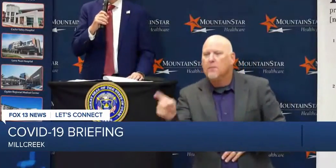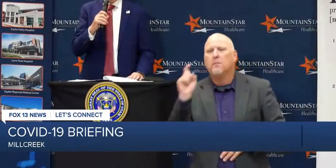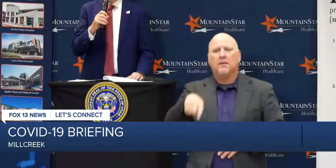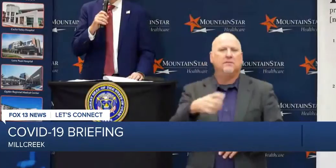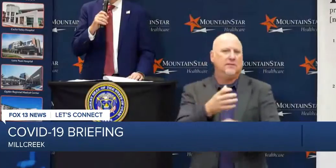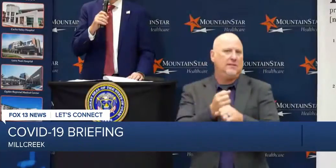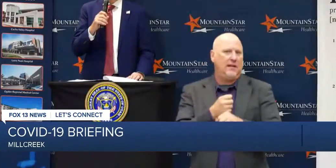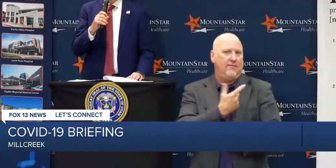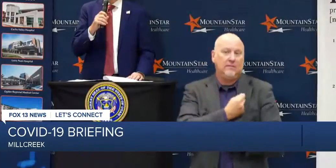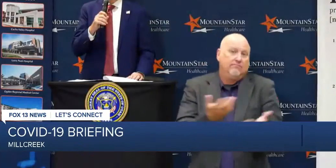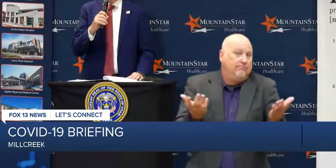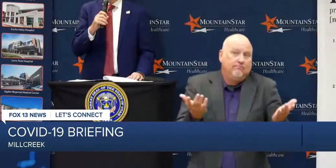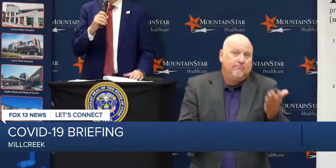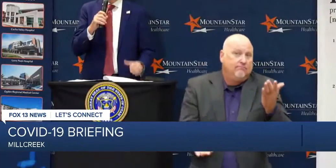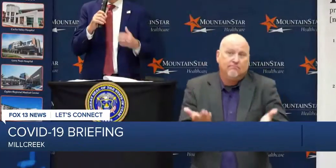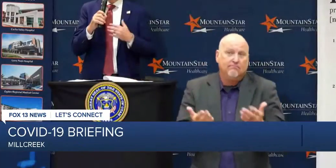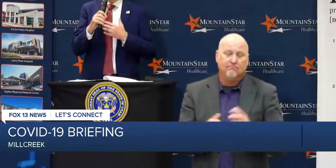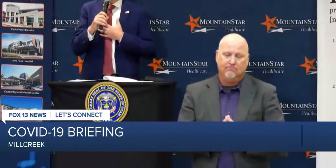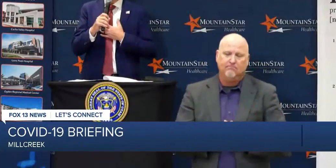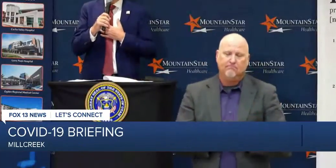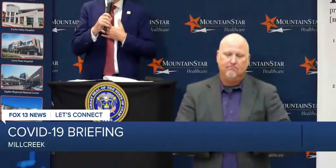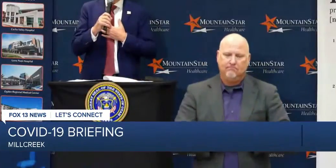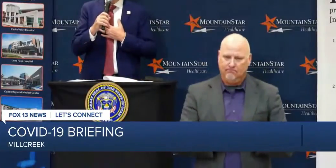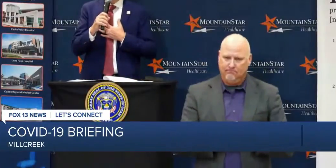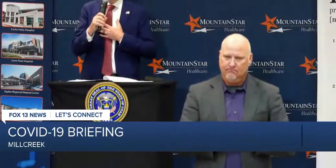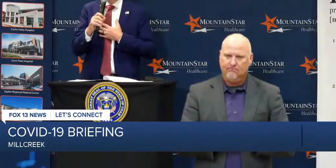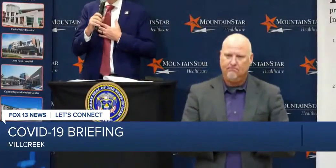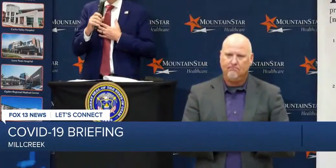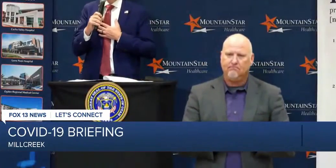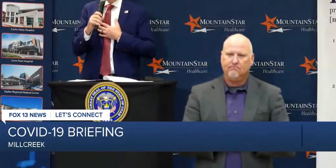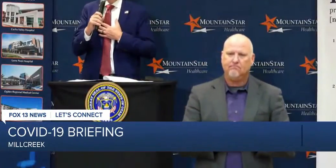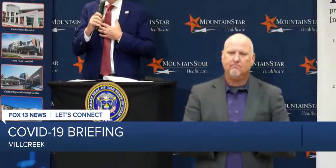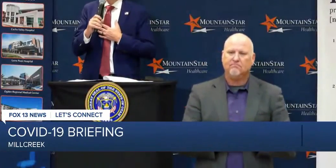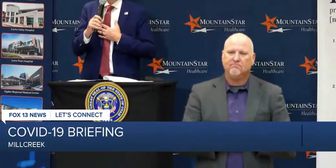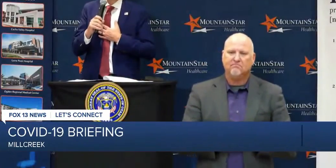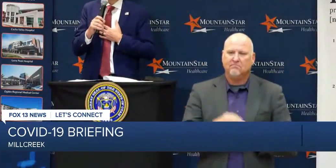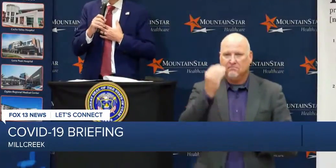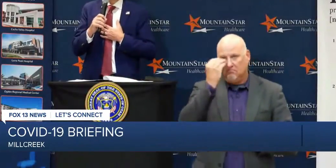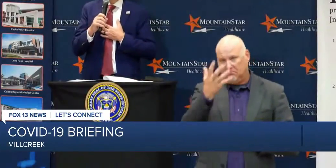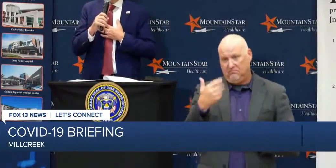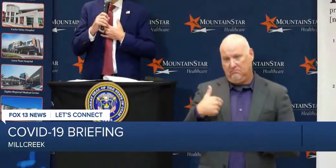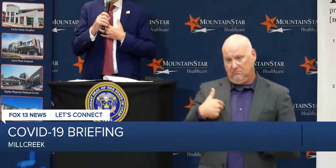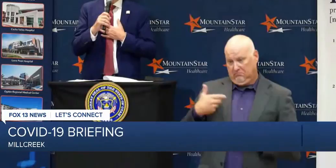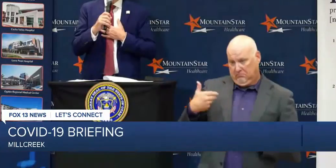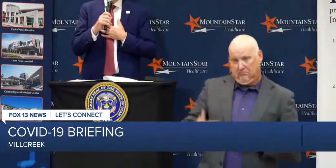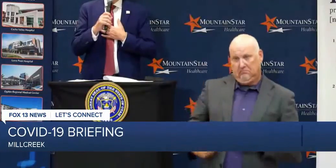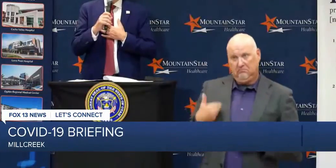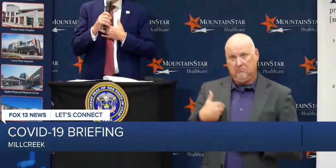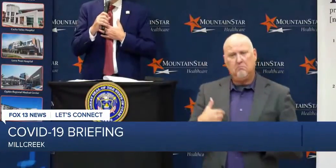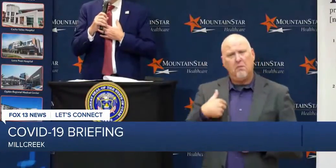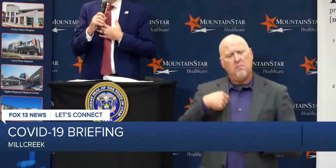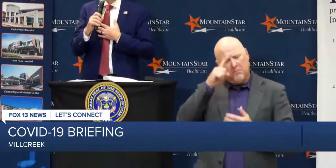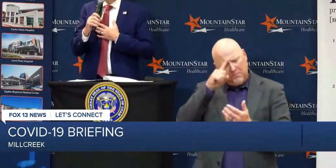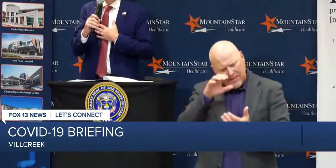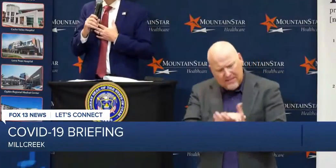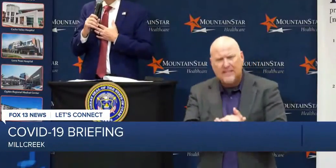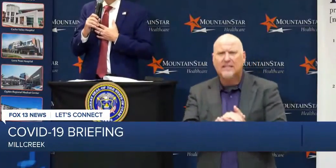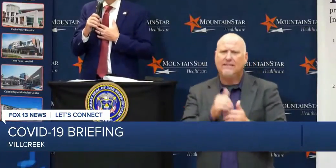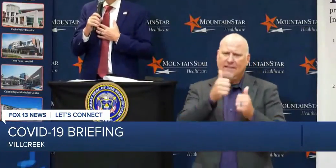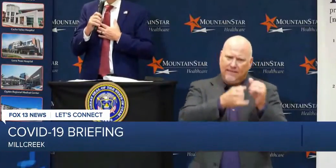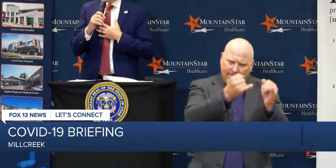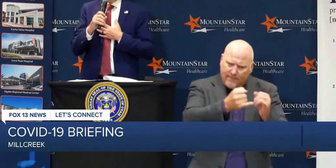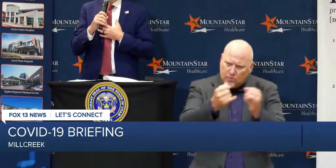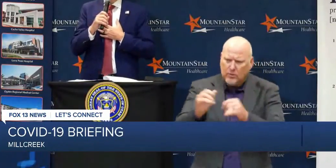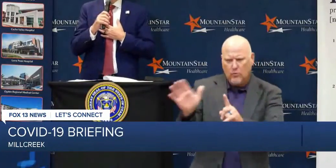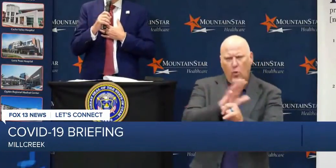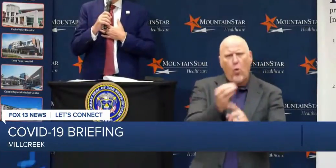so while I'm a person who believes in responsibility, I'm a person who believes in